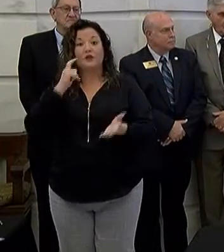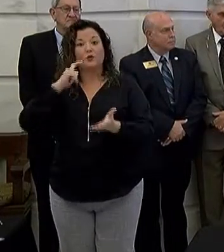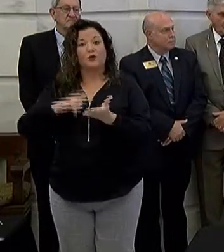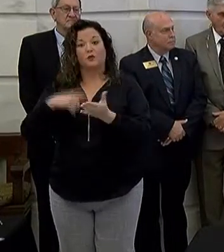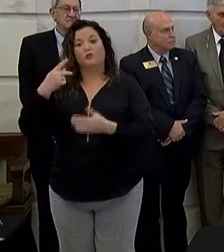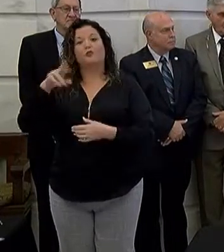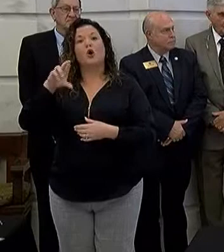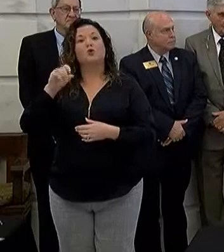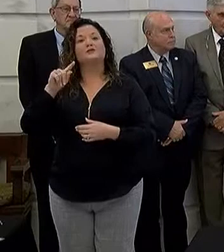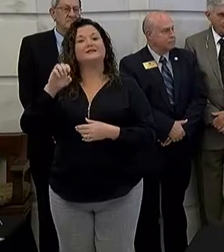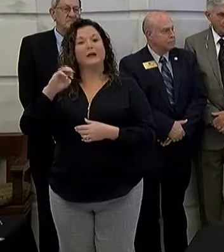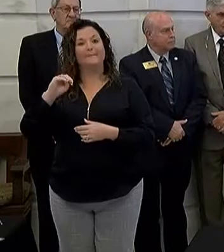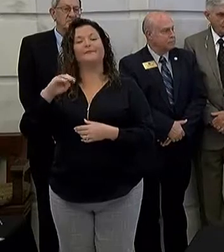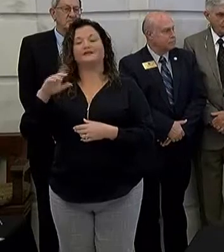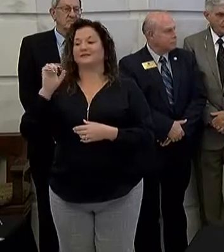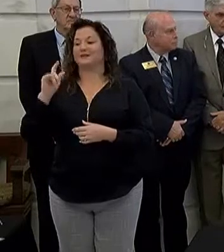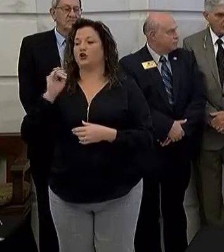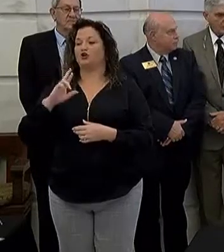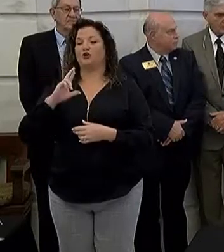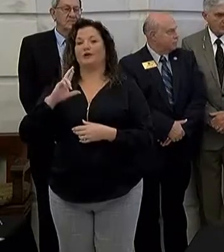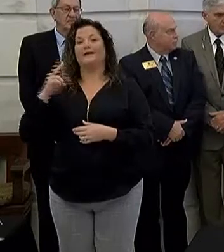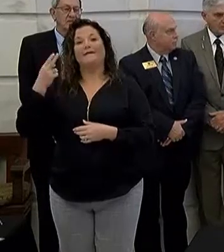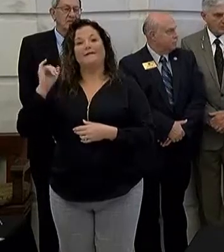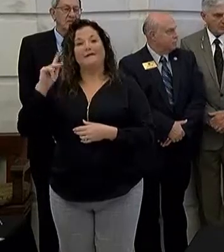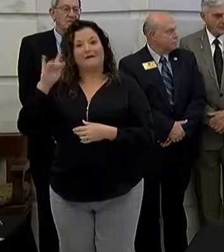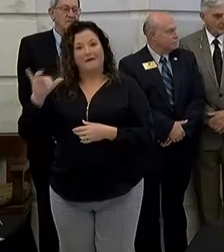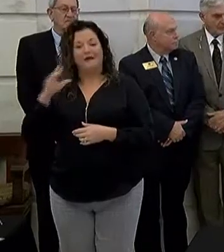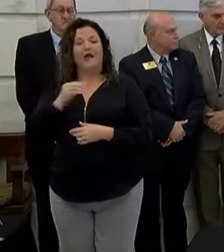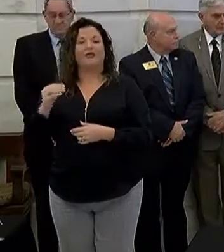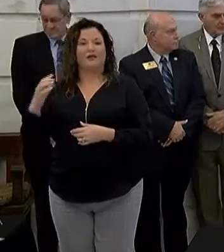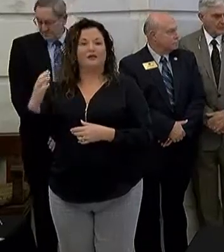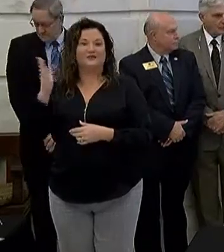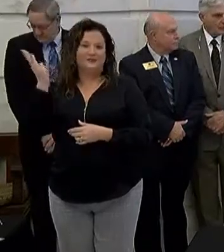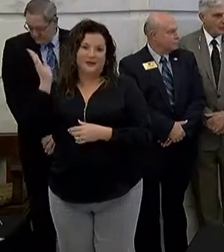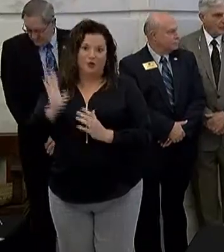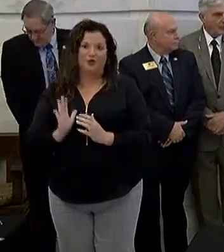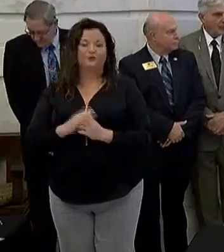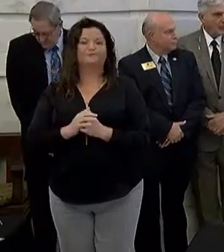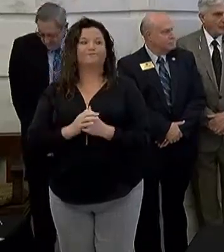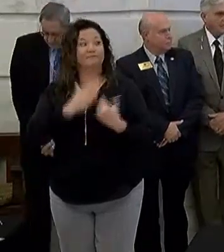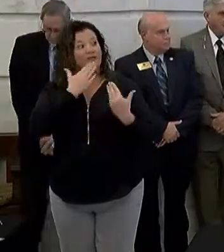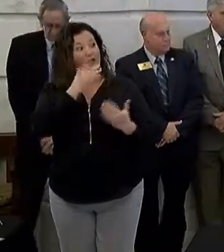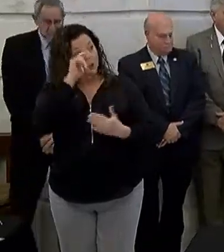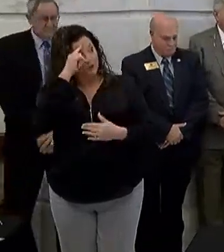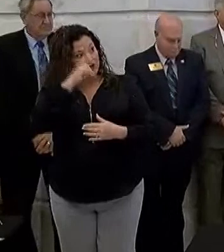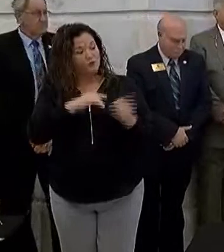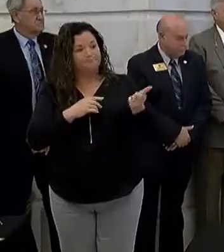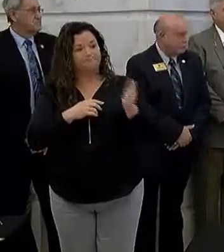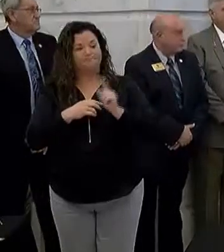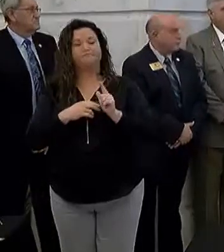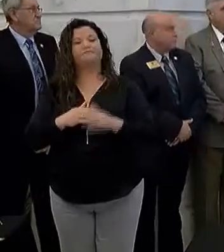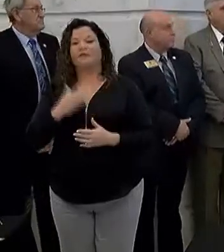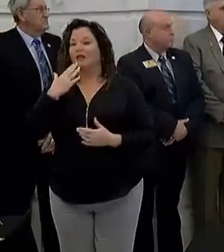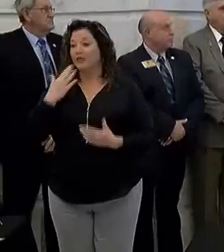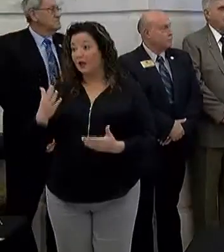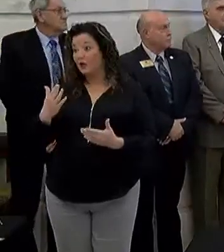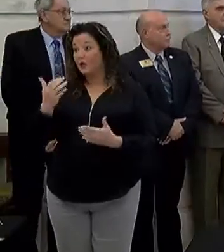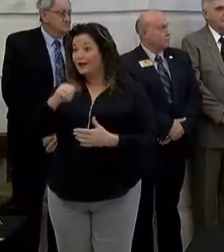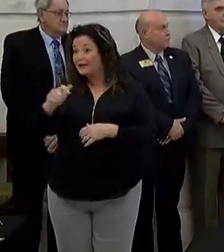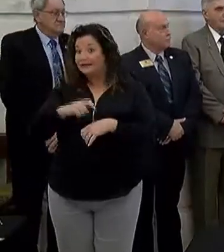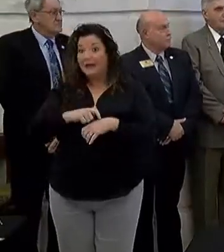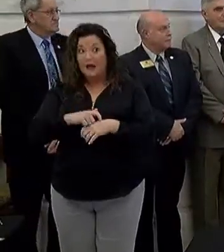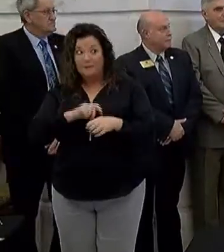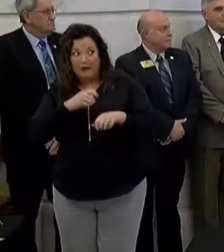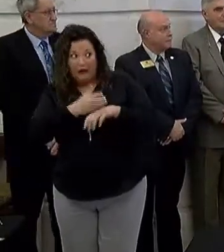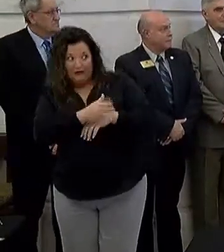tem, Senator Hickey, for his comments, followed by the Speaker. Thank you, Governor. Thank you. Of course, anytime you follow